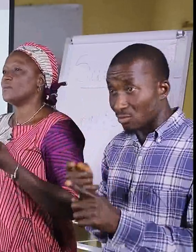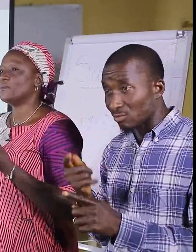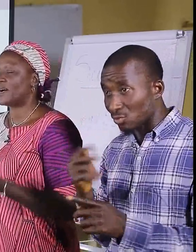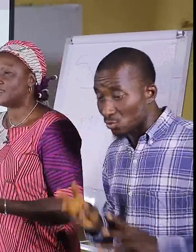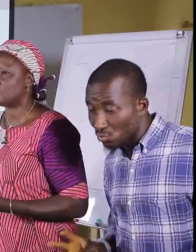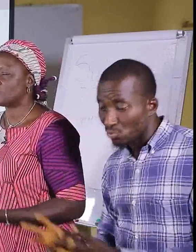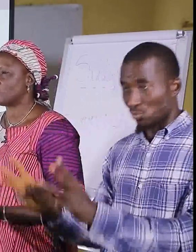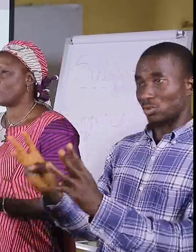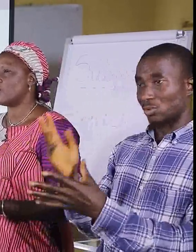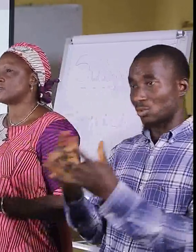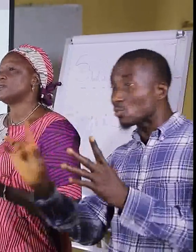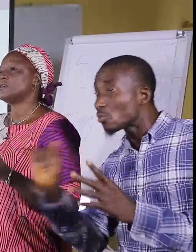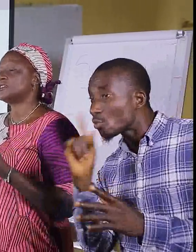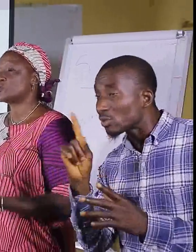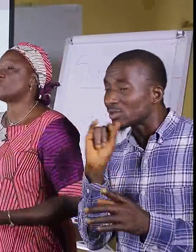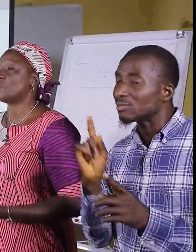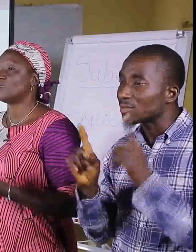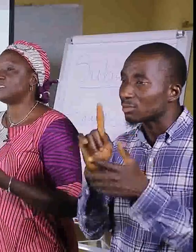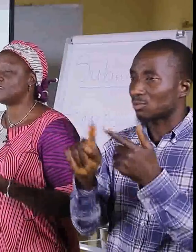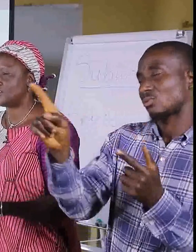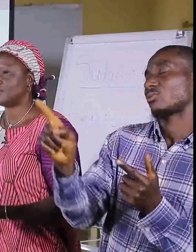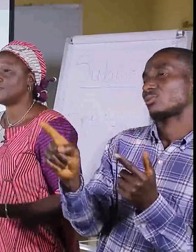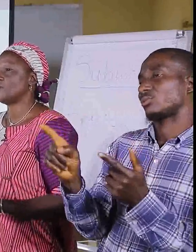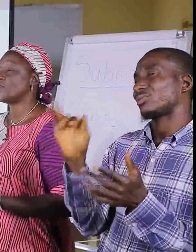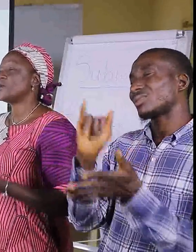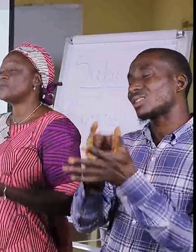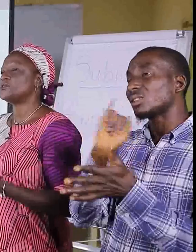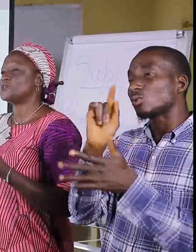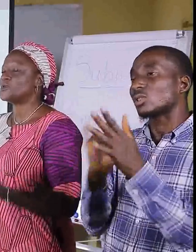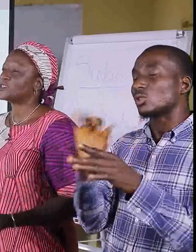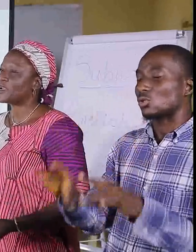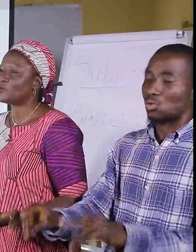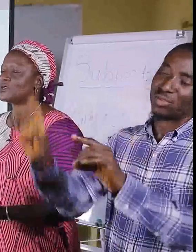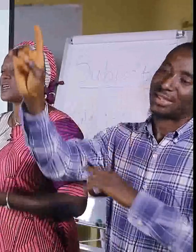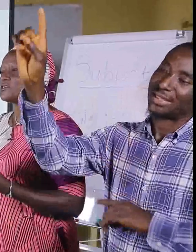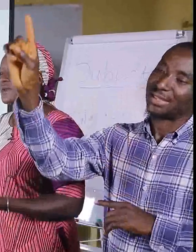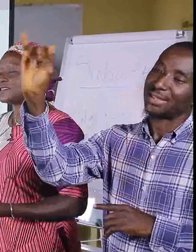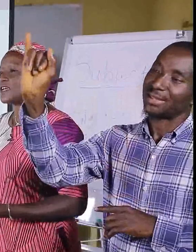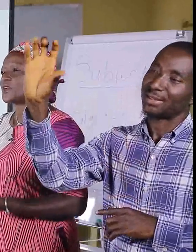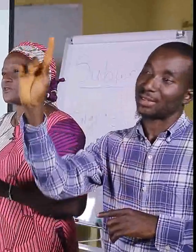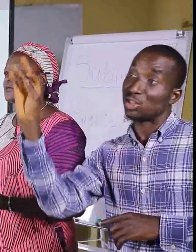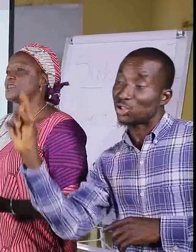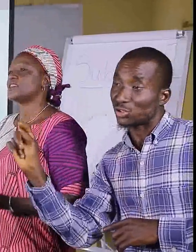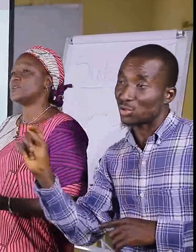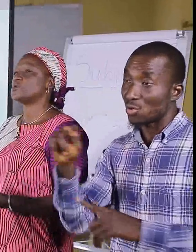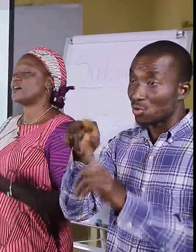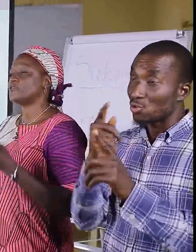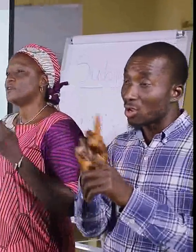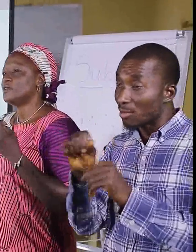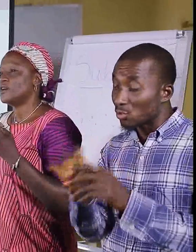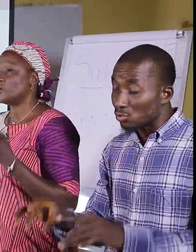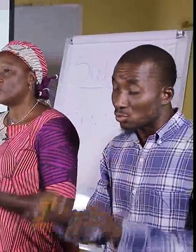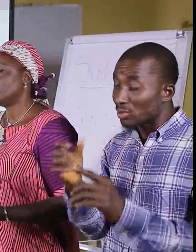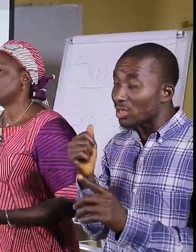dictate? By the choice of words. That is what we call diction. When you are able to choose the right words at the right time and you use it, it means you